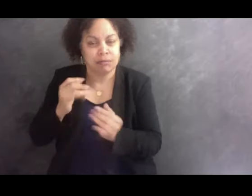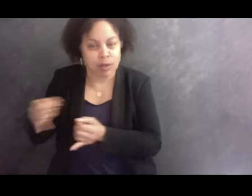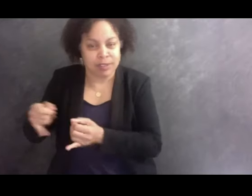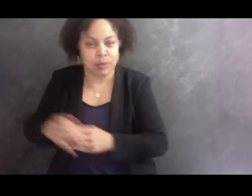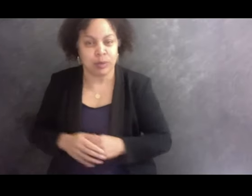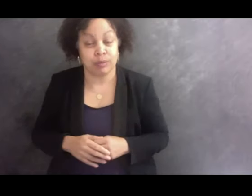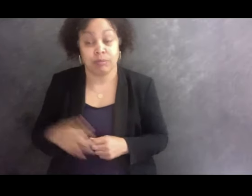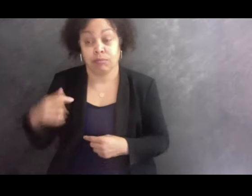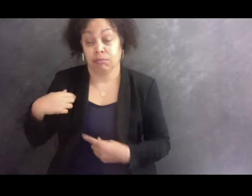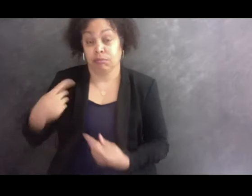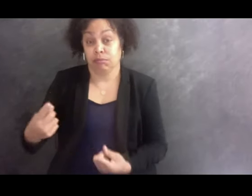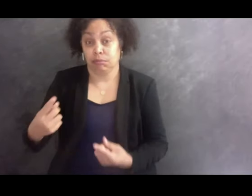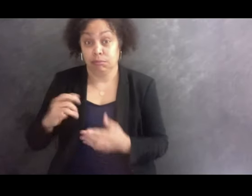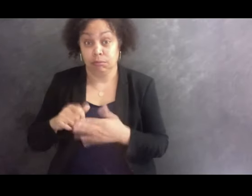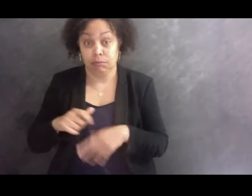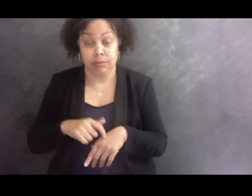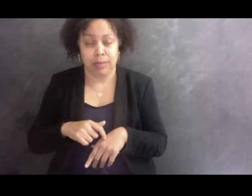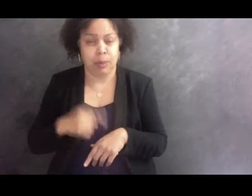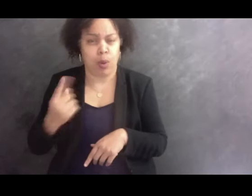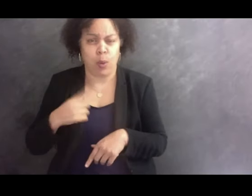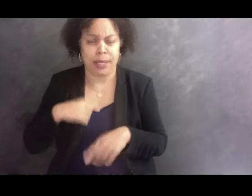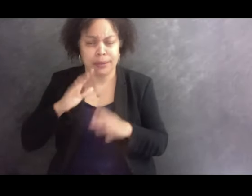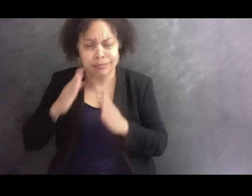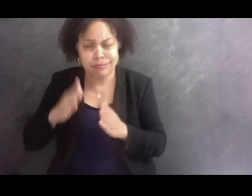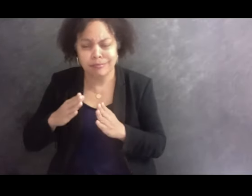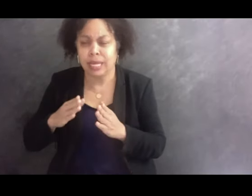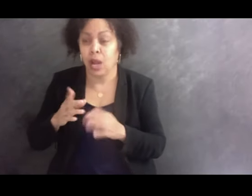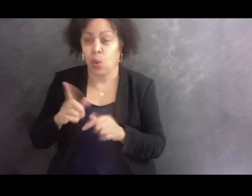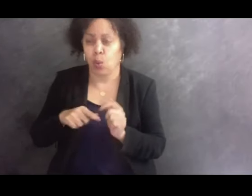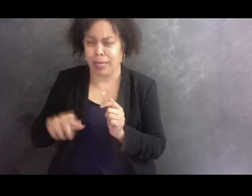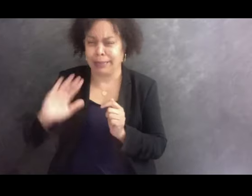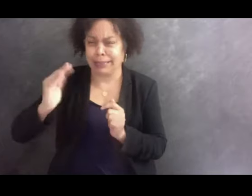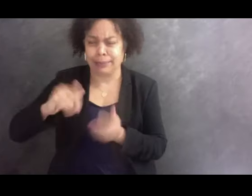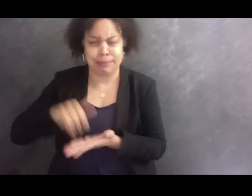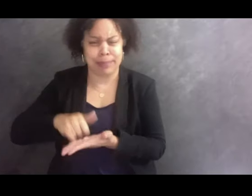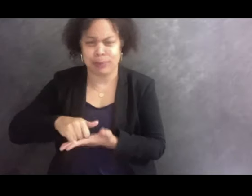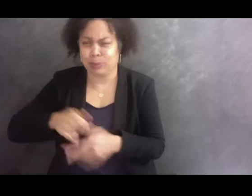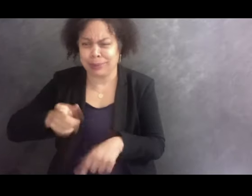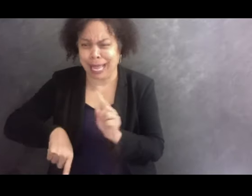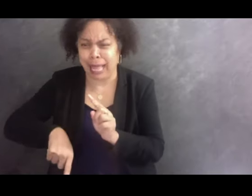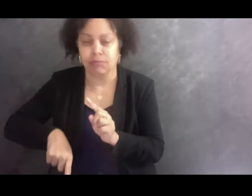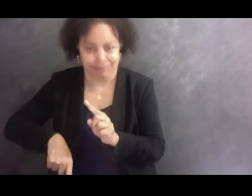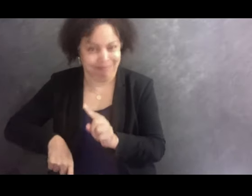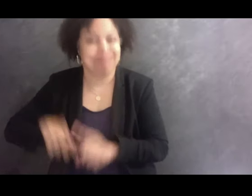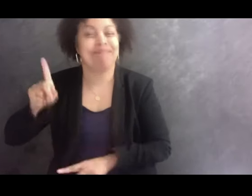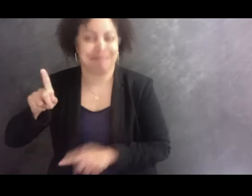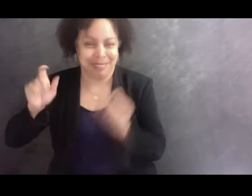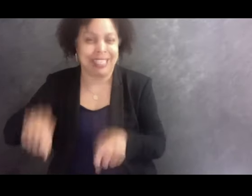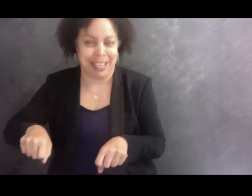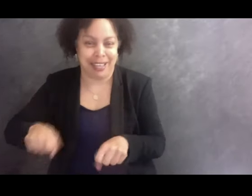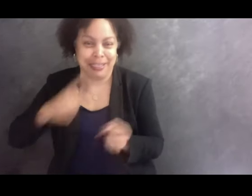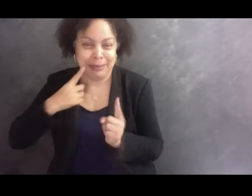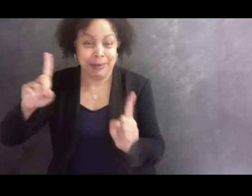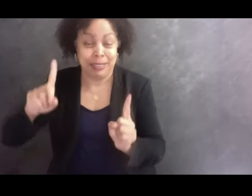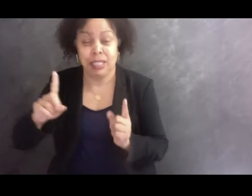we've always been about making impossible work possible, work that's not necessarily getting support from other sources. So